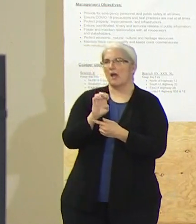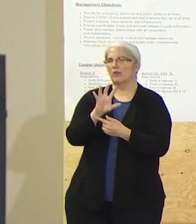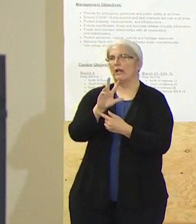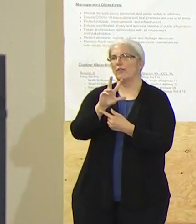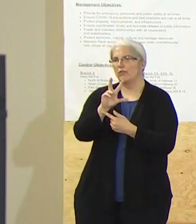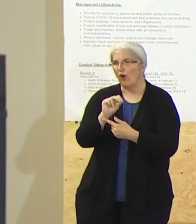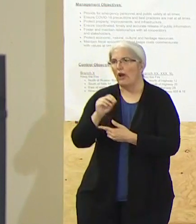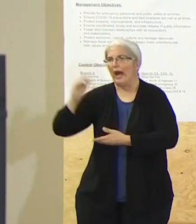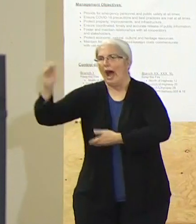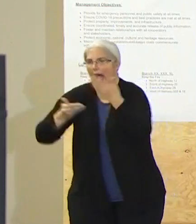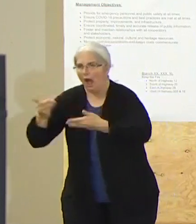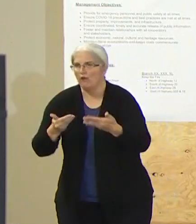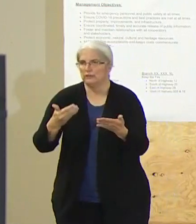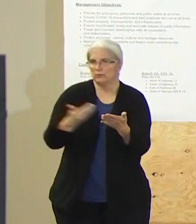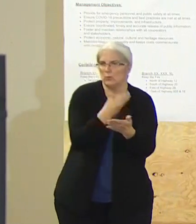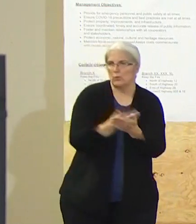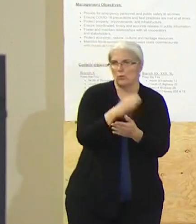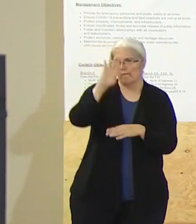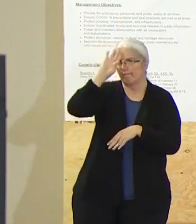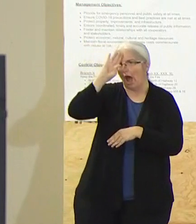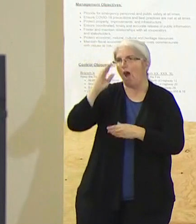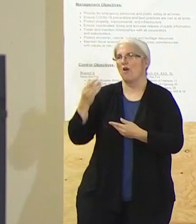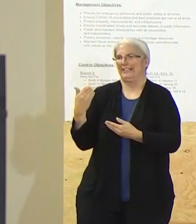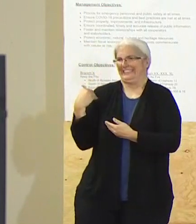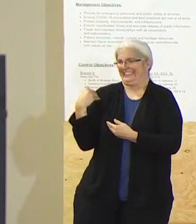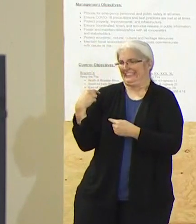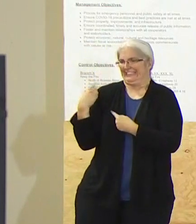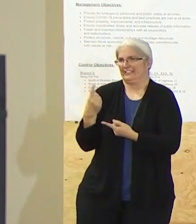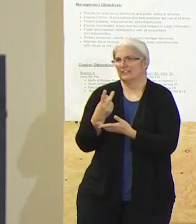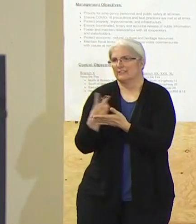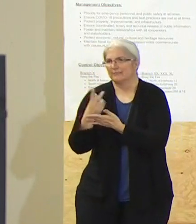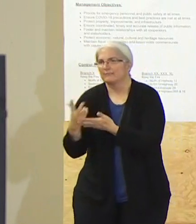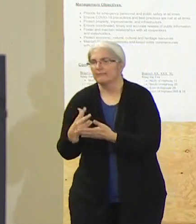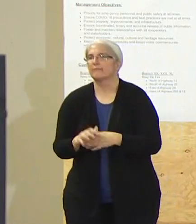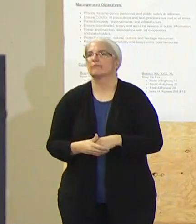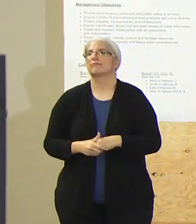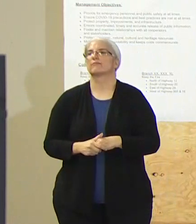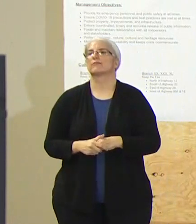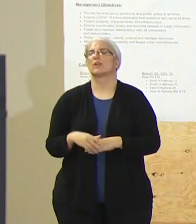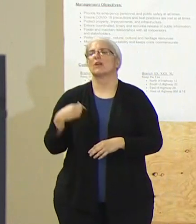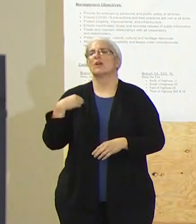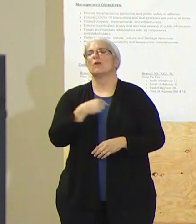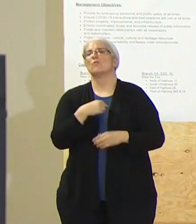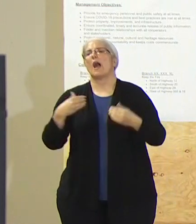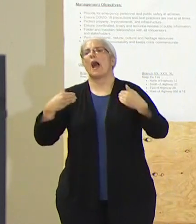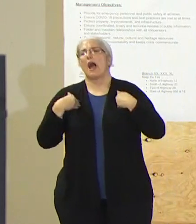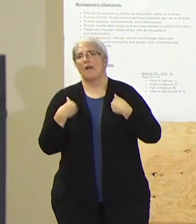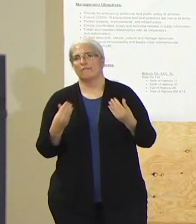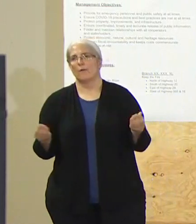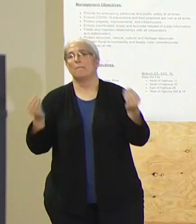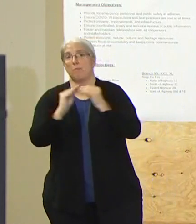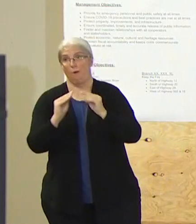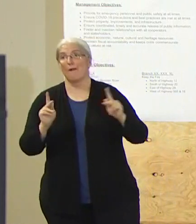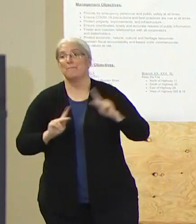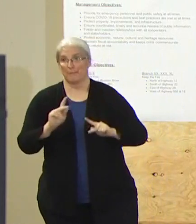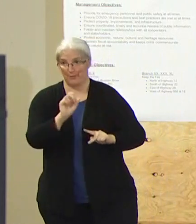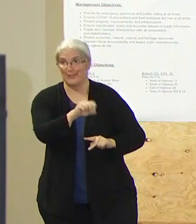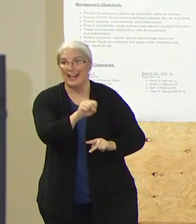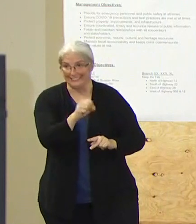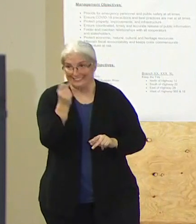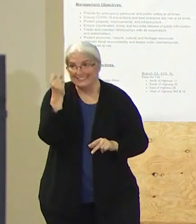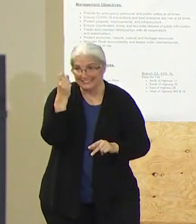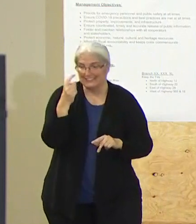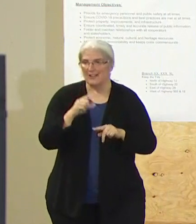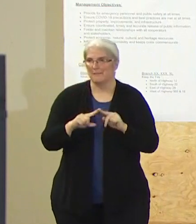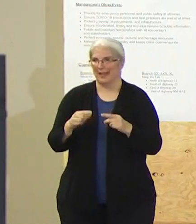weeks, just in time. So we have more people, but it's not enough. We have more air support,